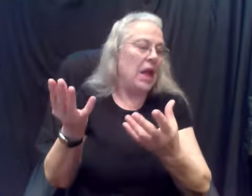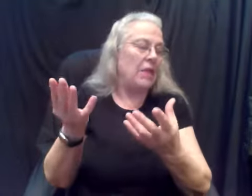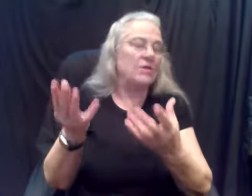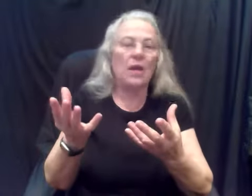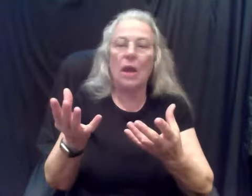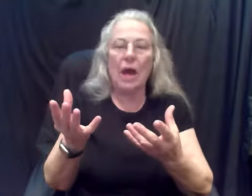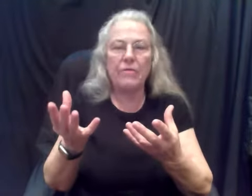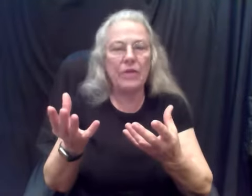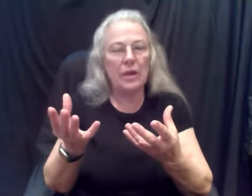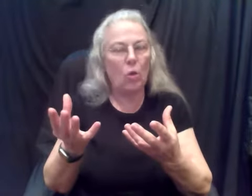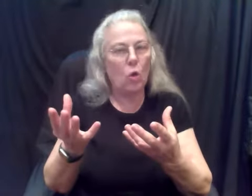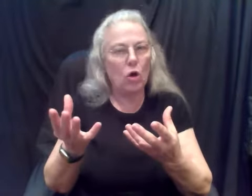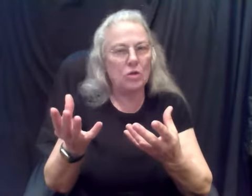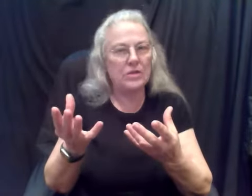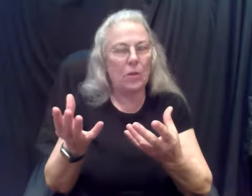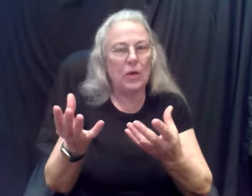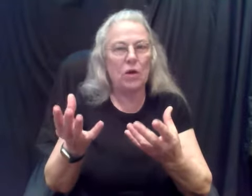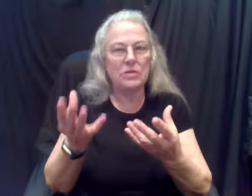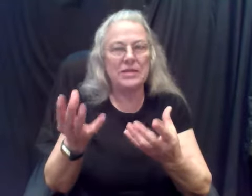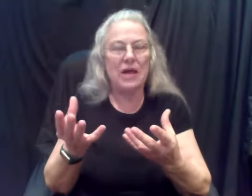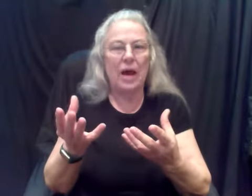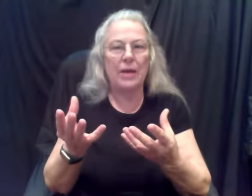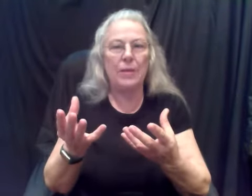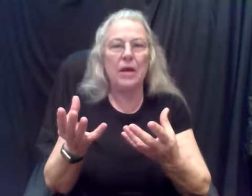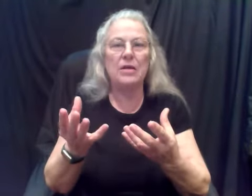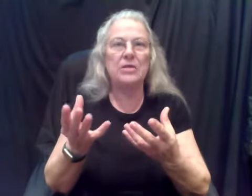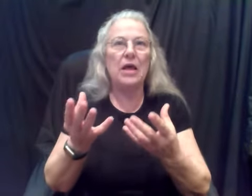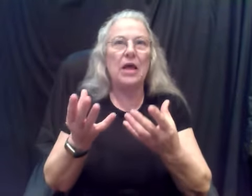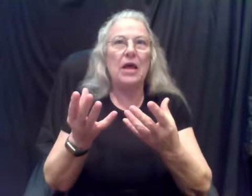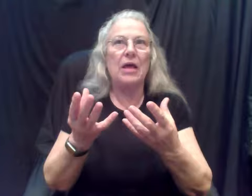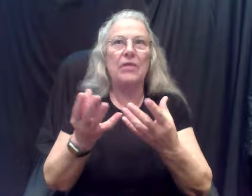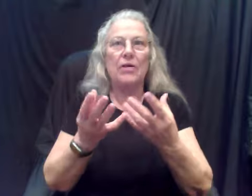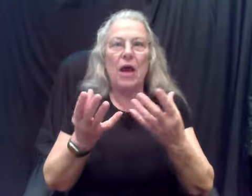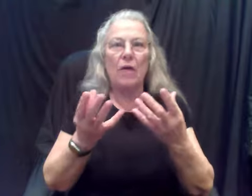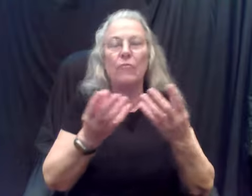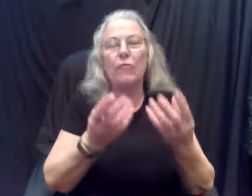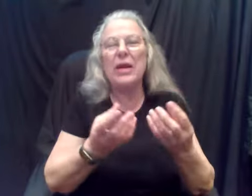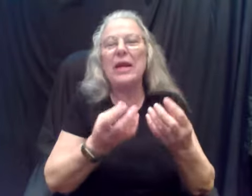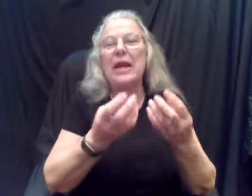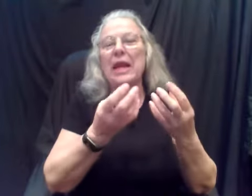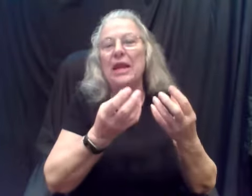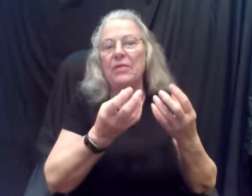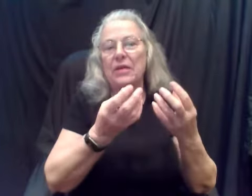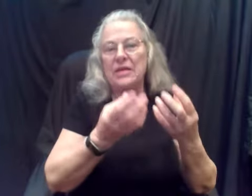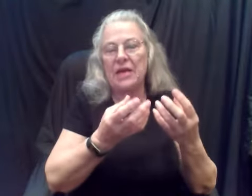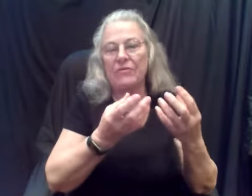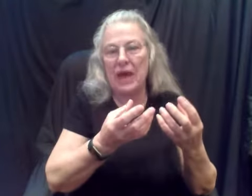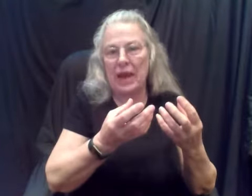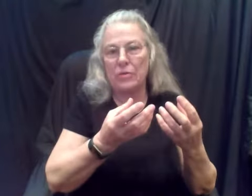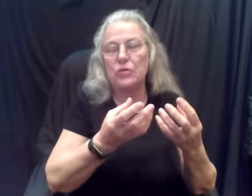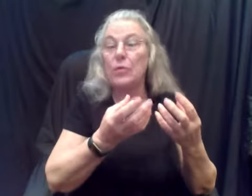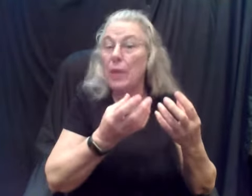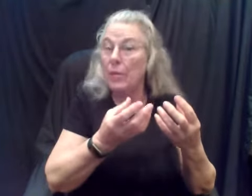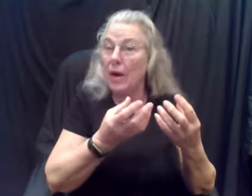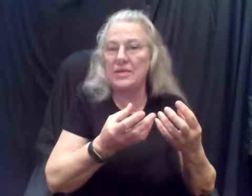there's a lot of the little words that we don't sign because they're not really in the deaf language. Remember, I said